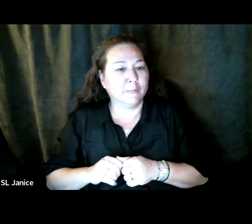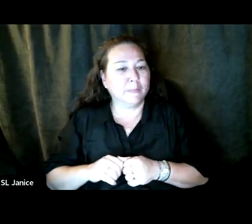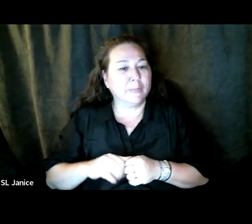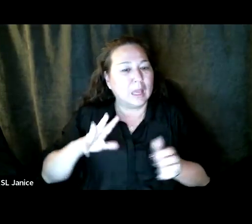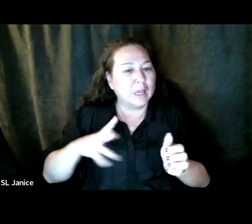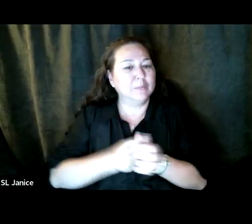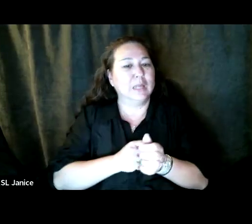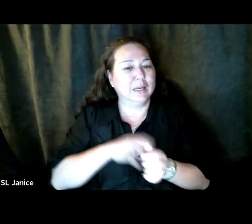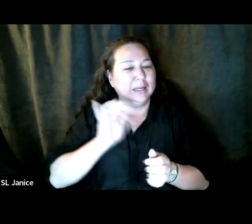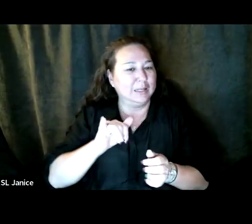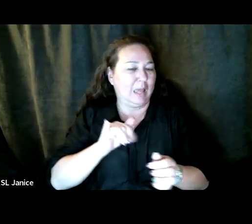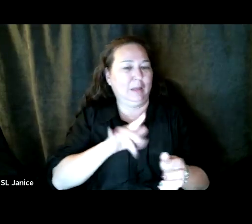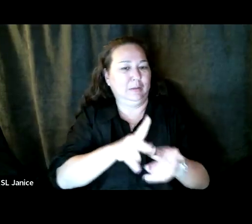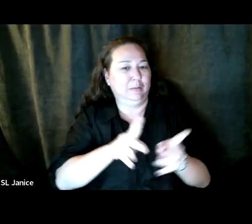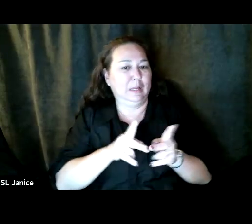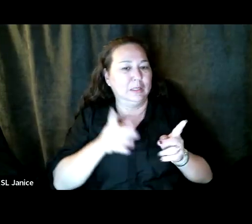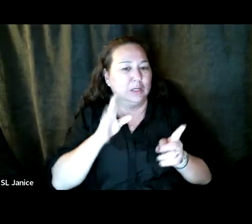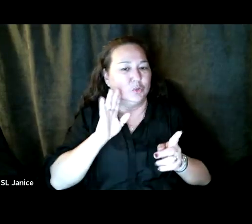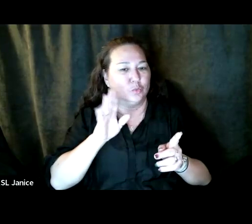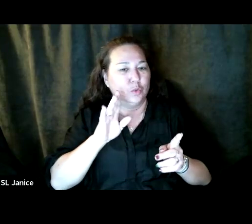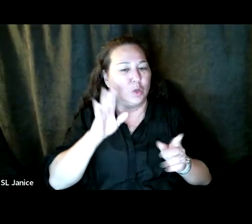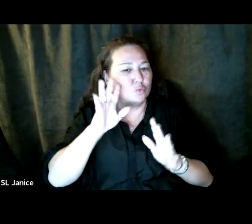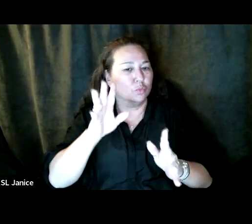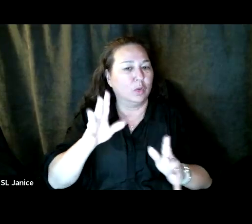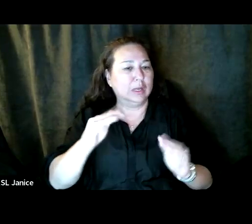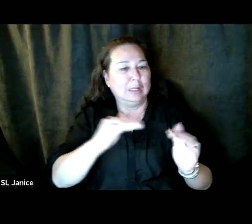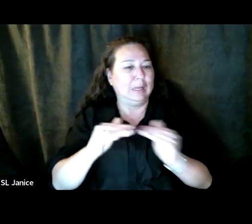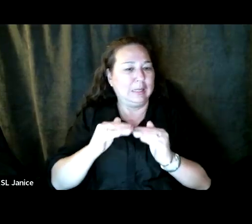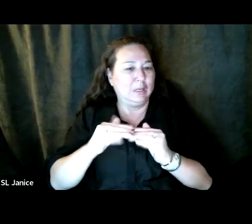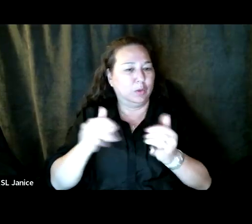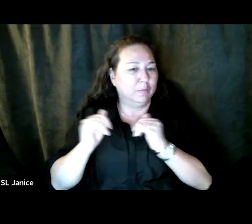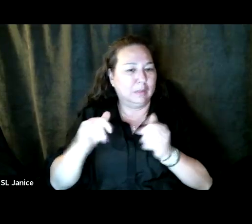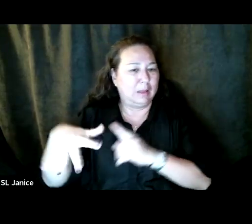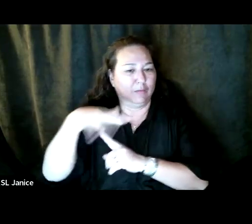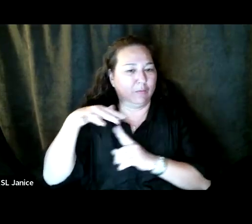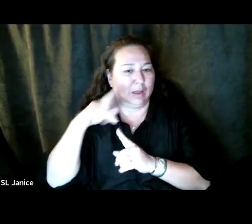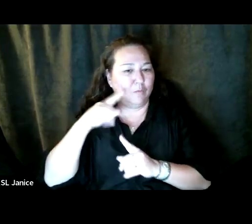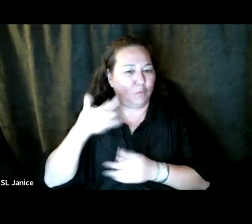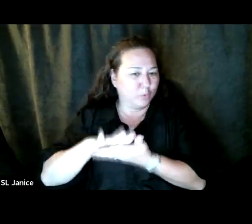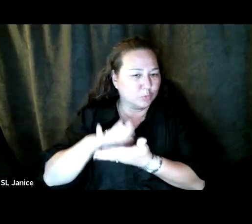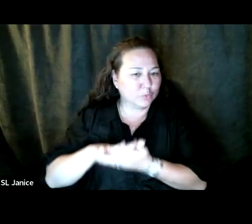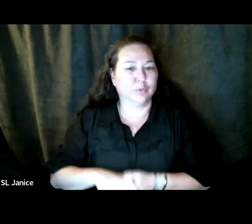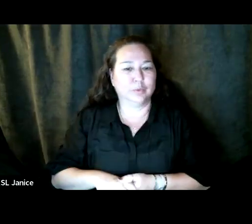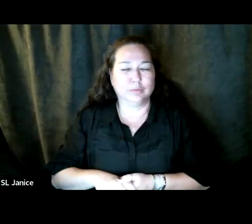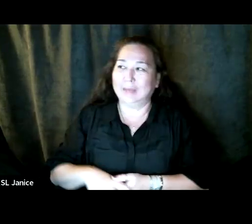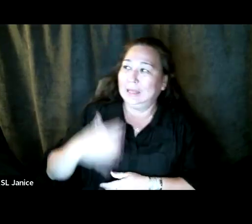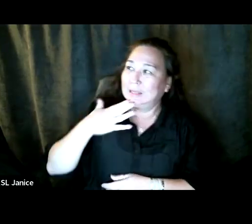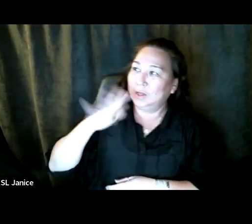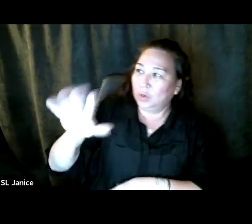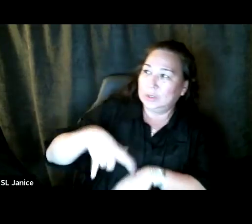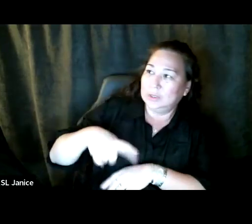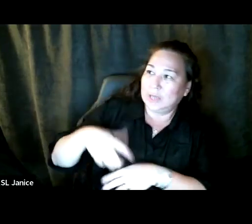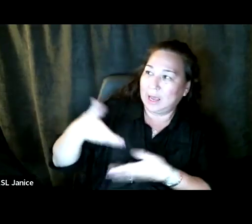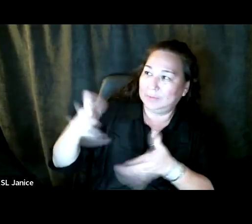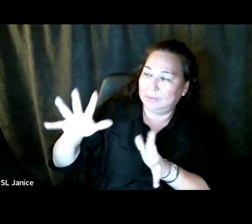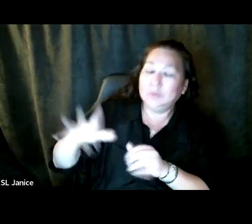schools that the city kids have never had. Thank you. Your time is up. Thank you. Thank you. Very much. Next speaker is